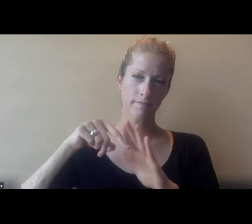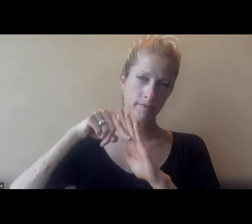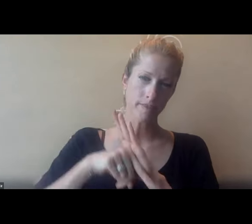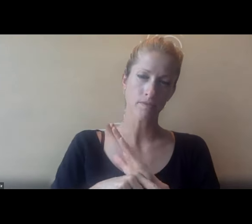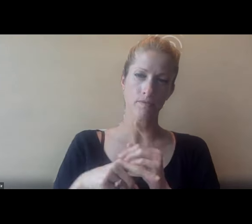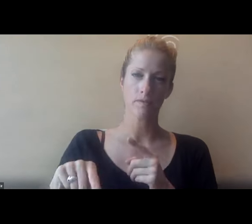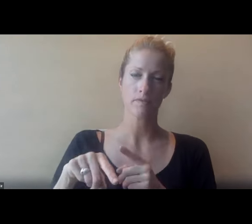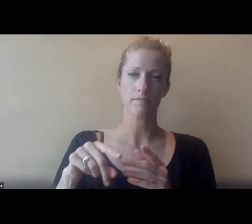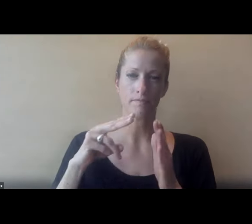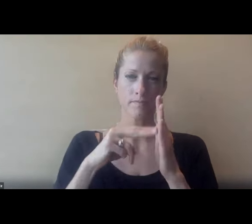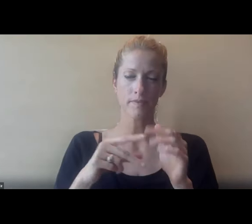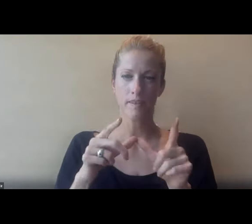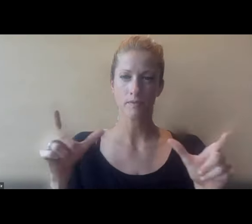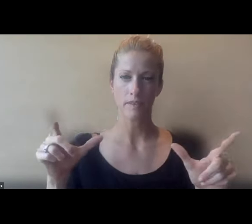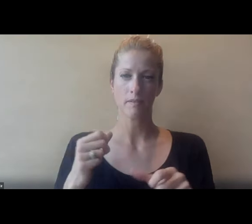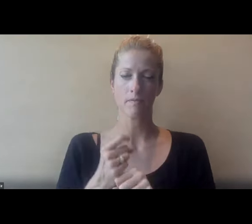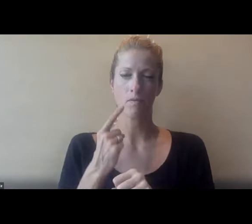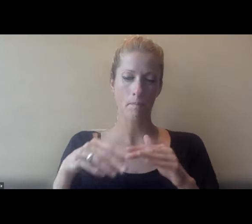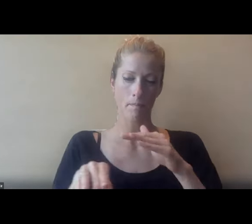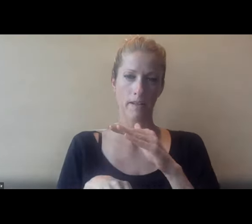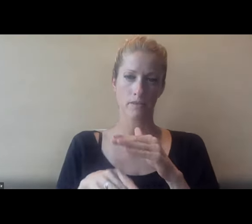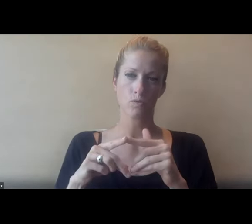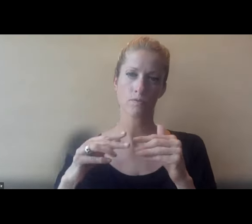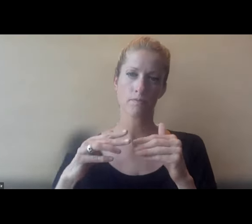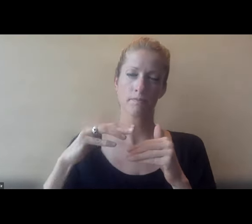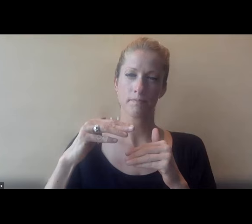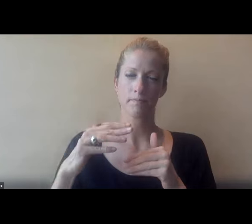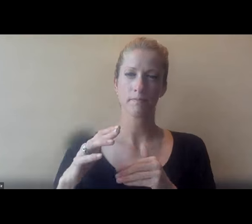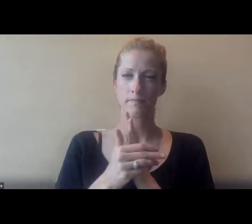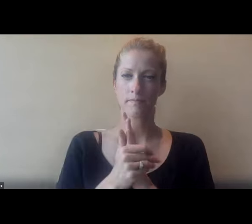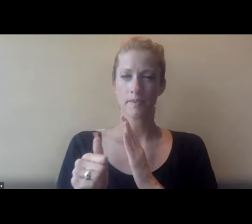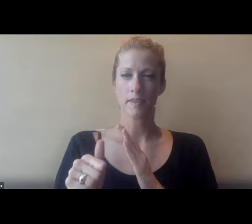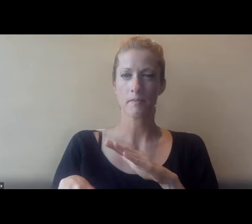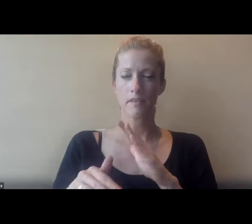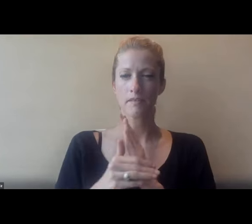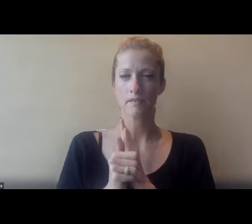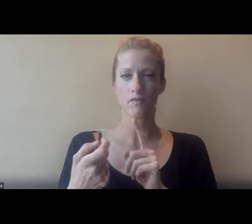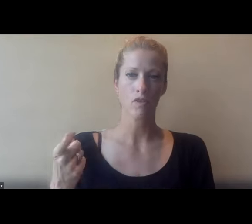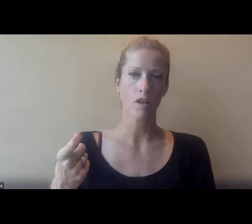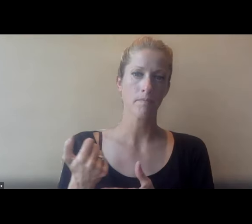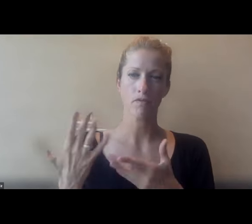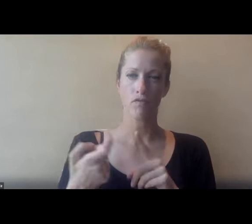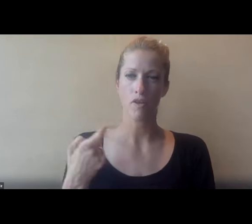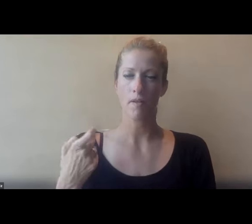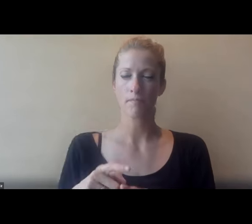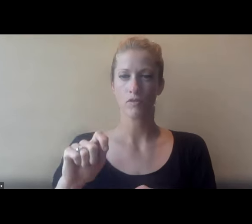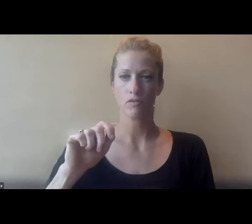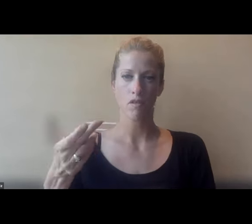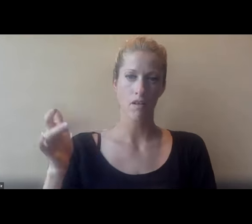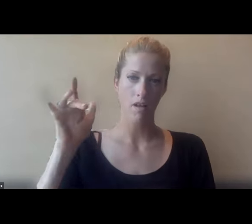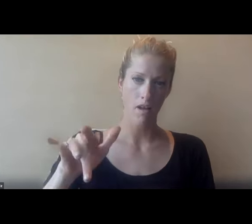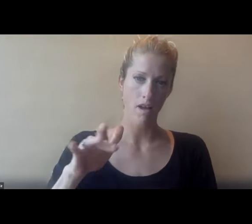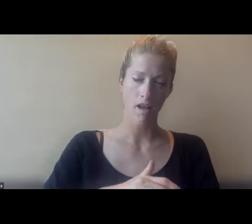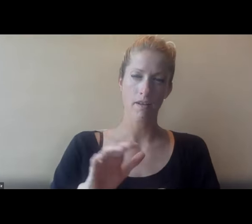people through basic to intermediate skills. Basic skills range from everything to turning on your computer,